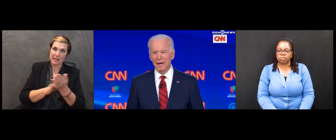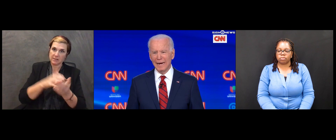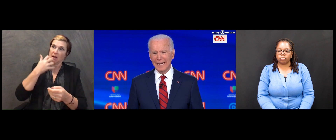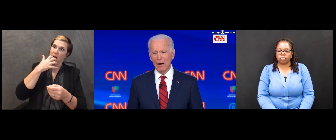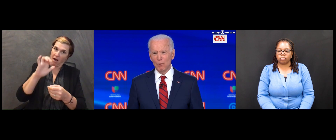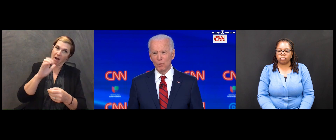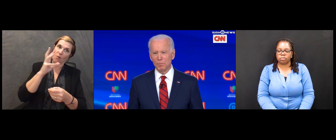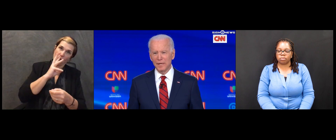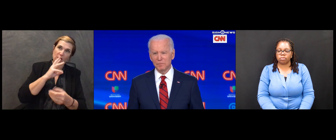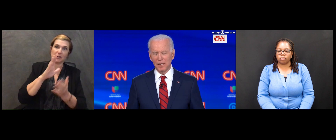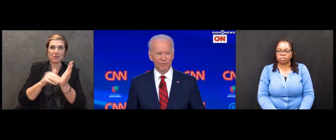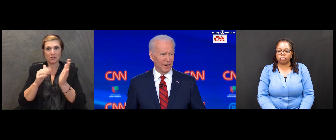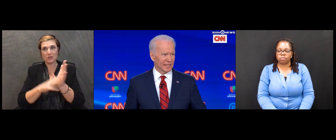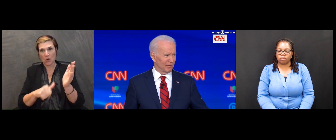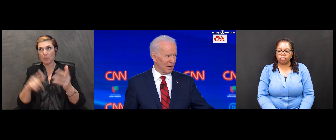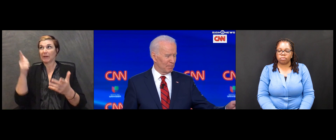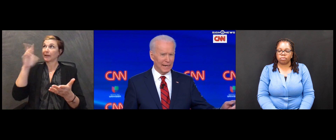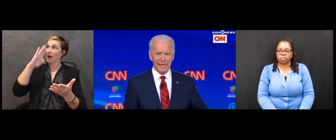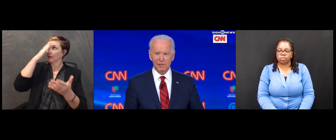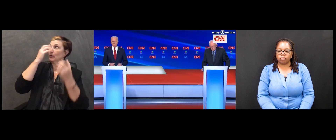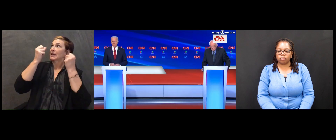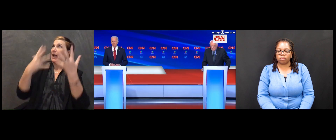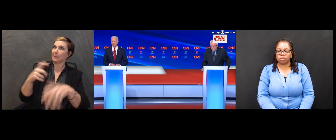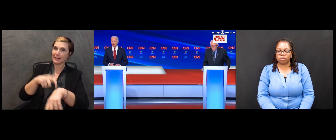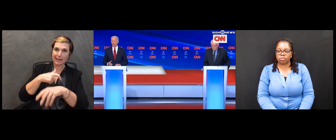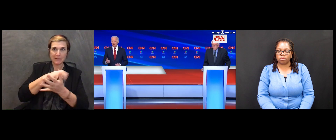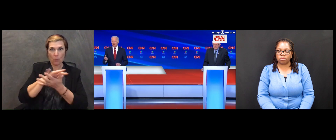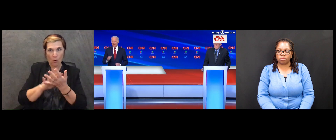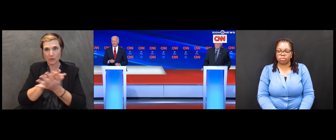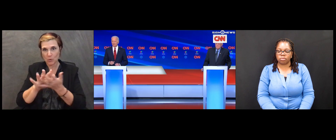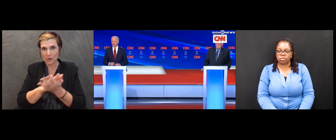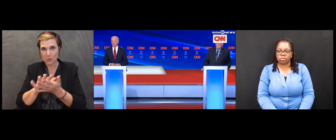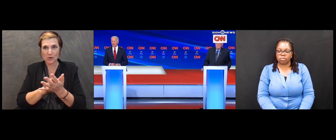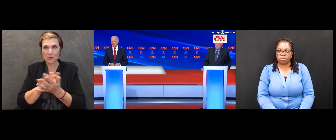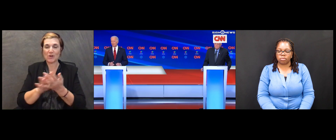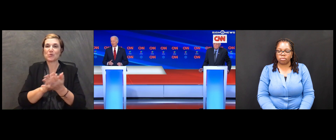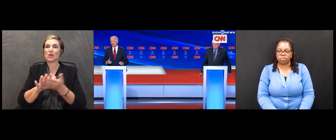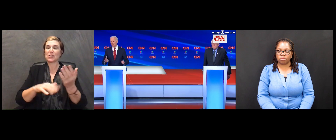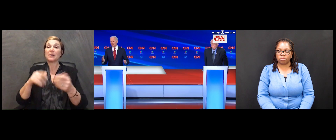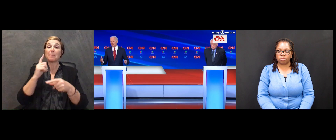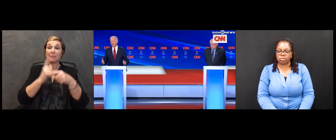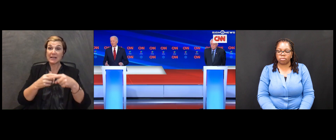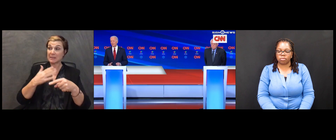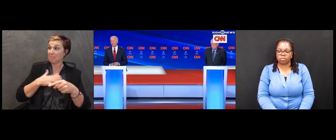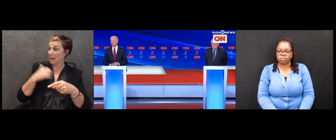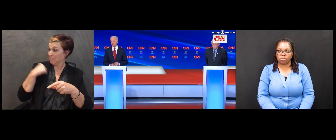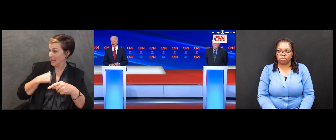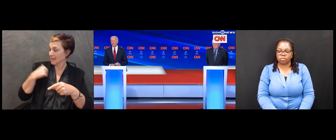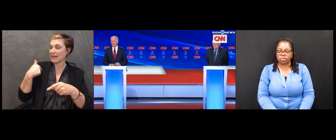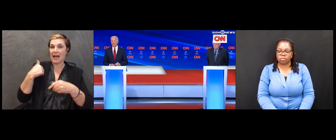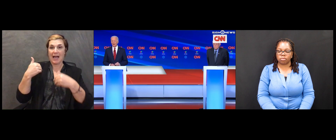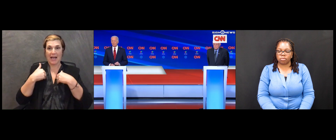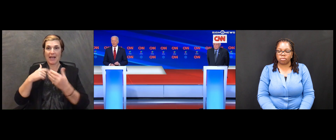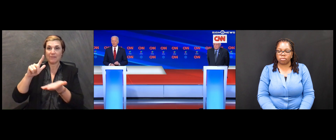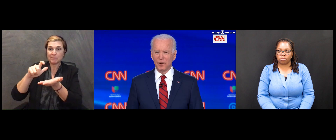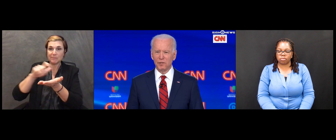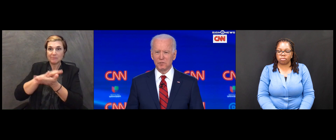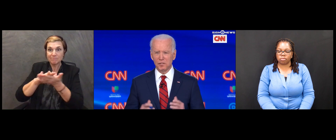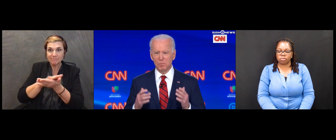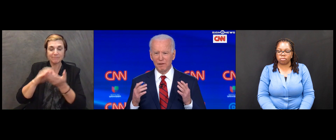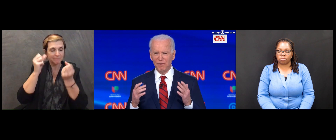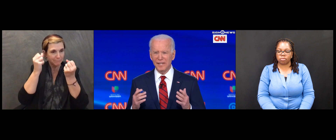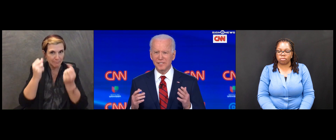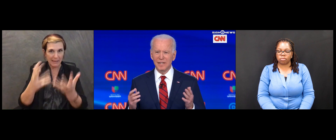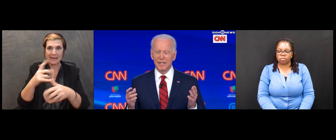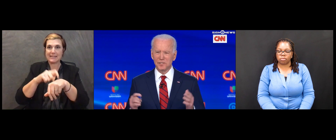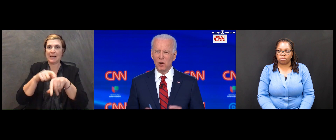soap. I carry with me, as a matter of fact, I have in my bag outside here, a hand sanitizer. I don't know how many times a day I use that. I make sure I don't